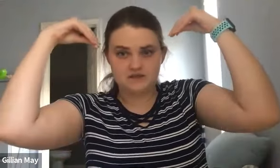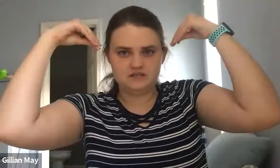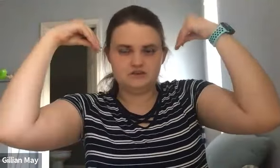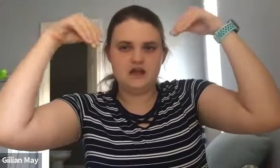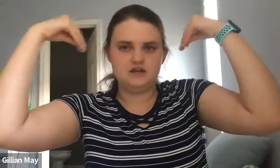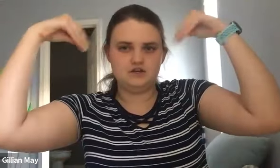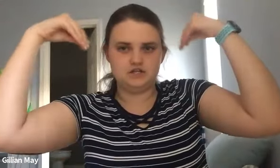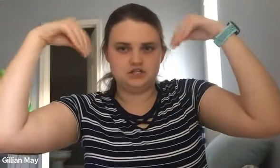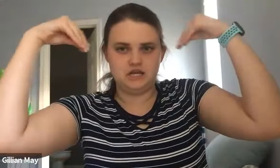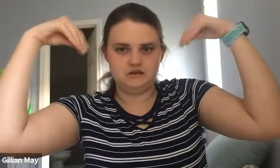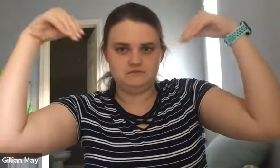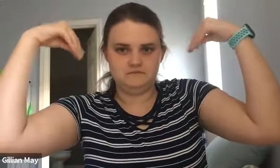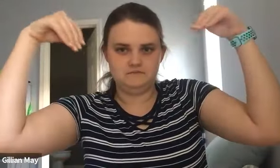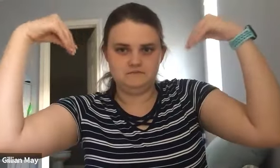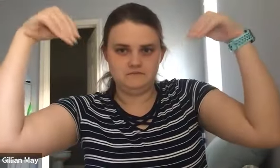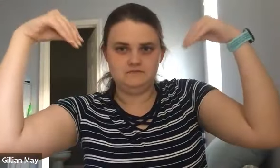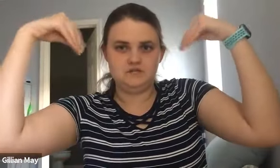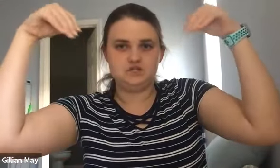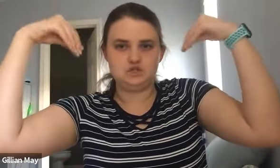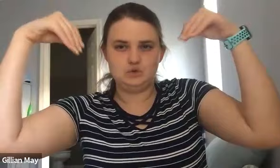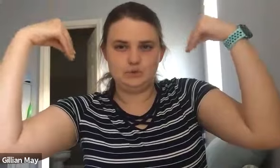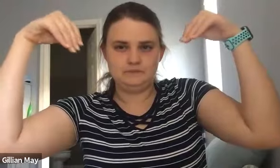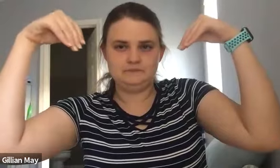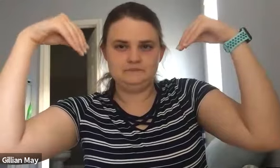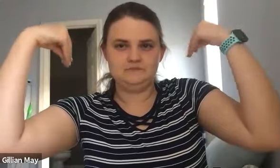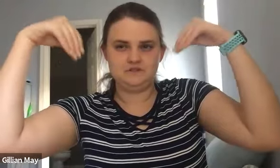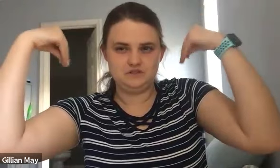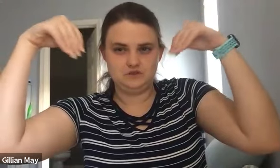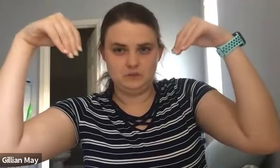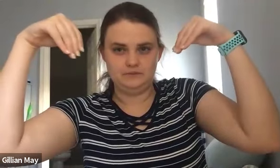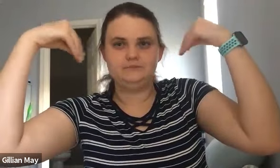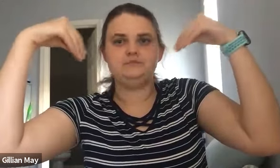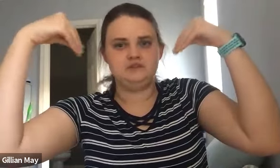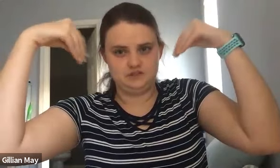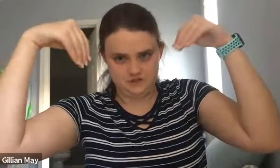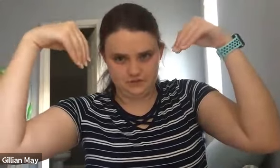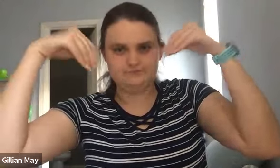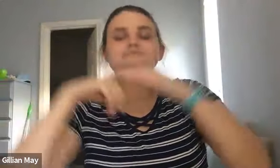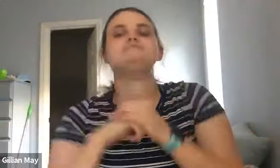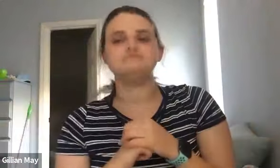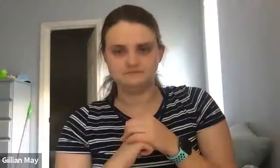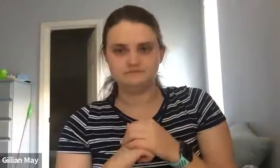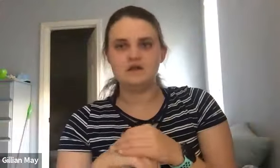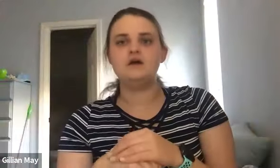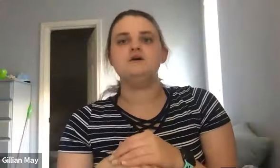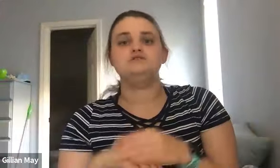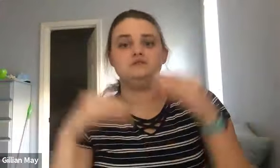it near your head and you're going to shake them. Store. store. So the